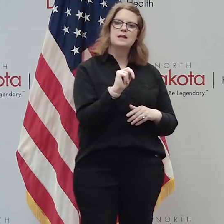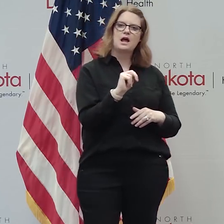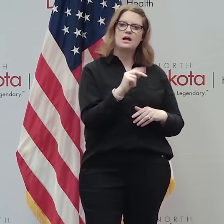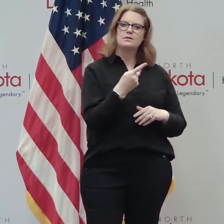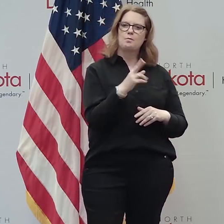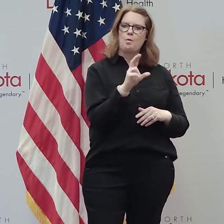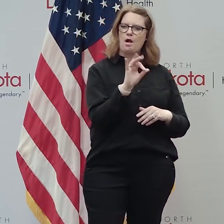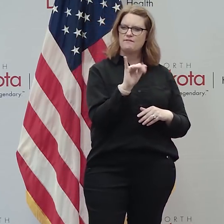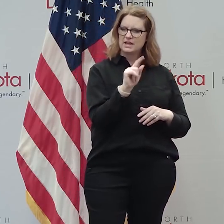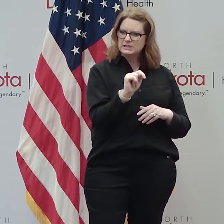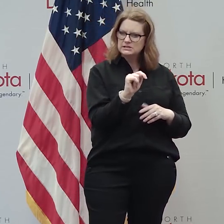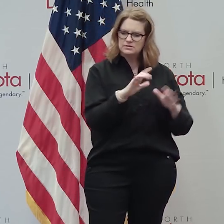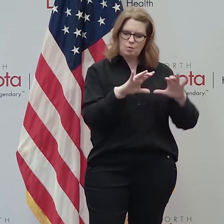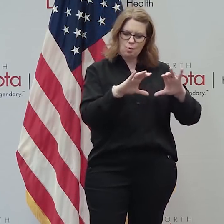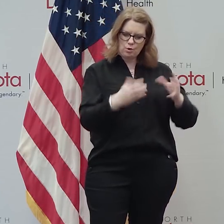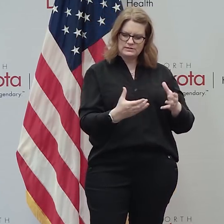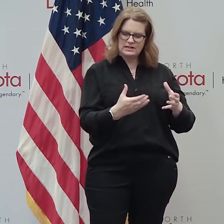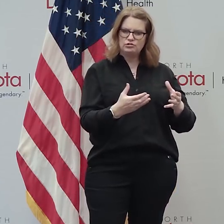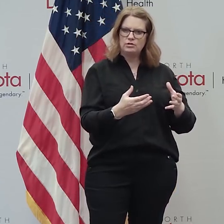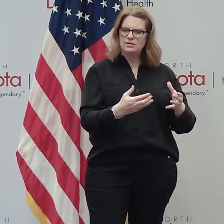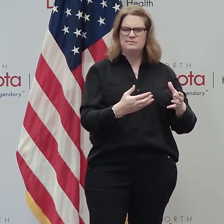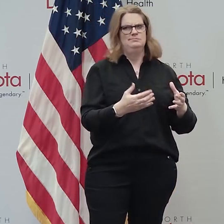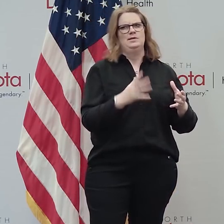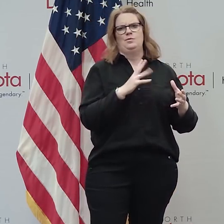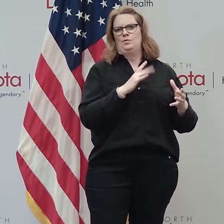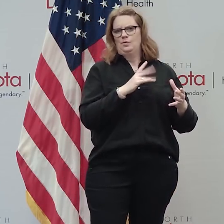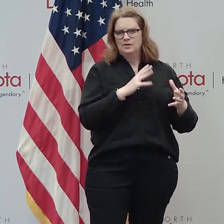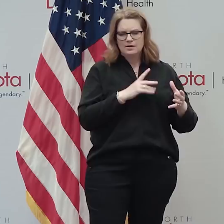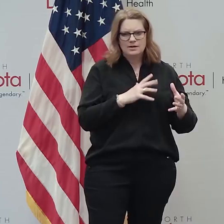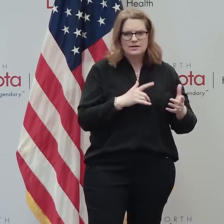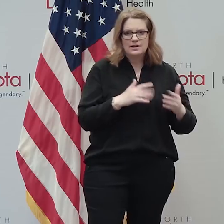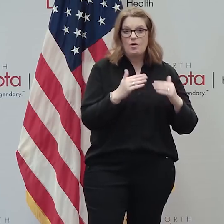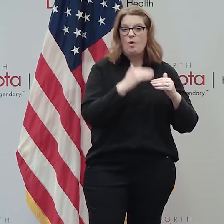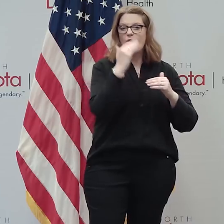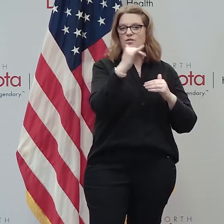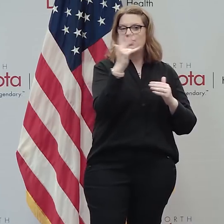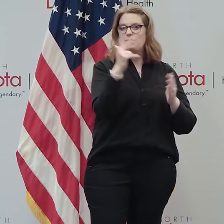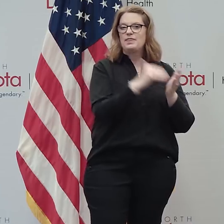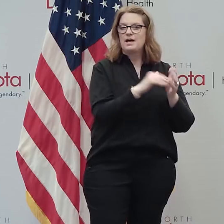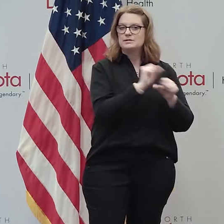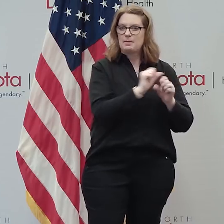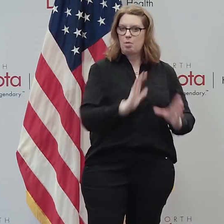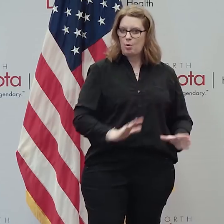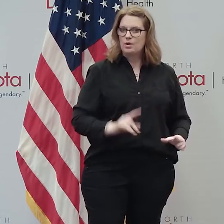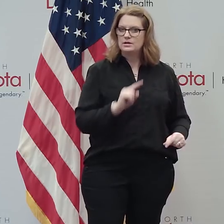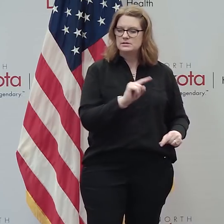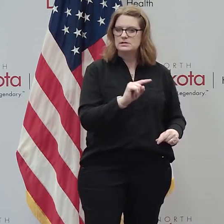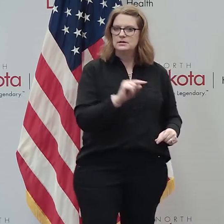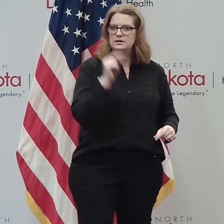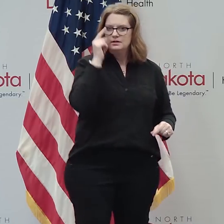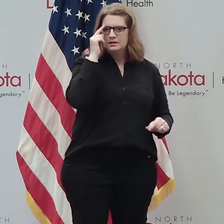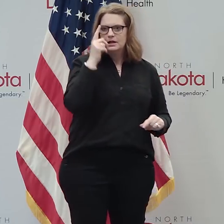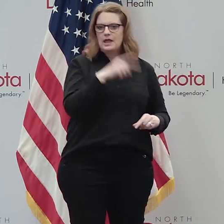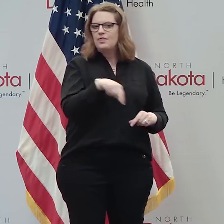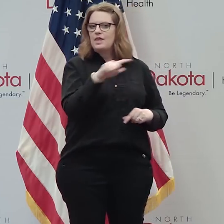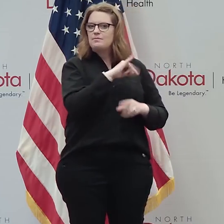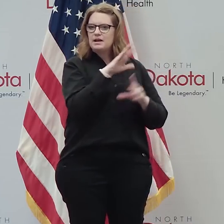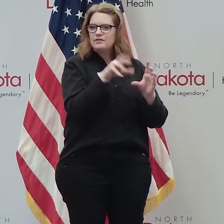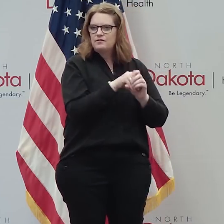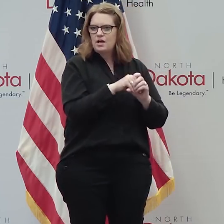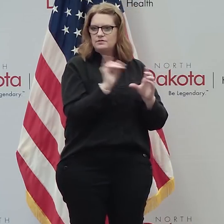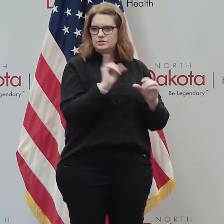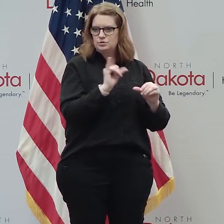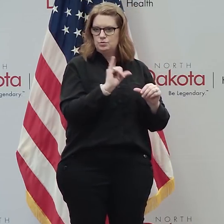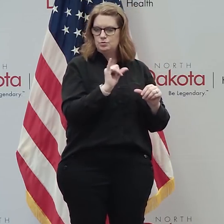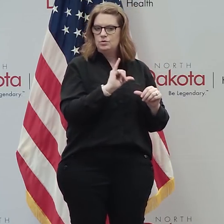They do a lot of fantastic things. They're a large organization with over 3,000 employees, but they've been involved in this fight as